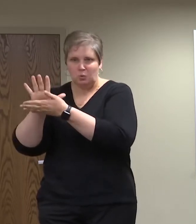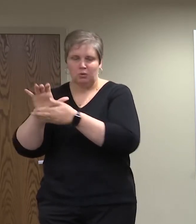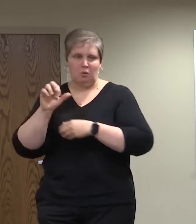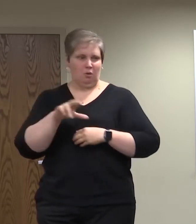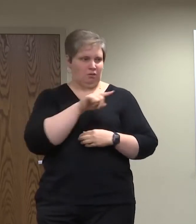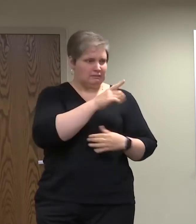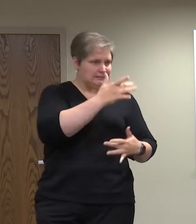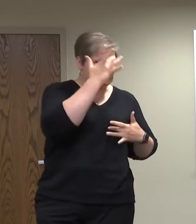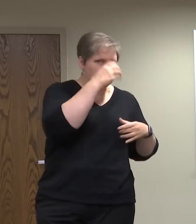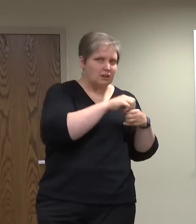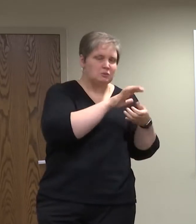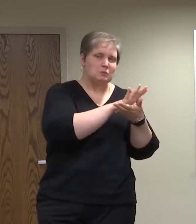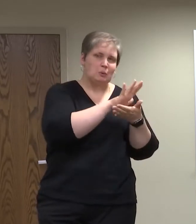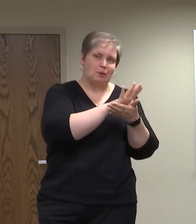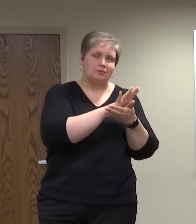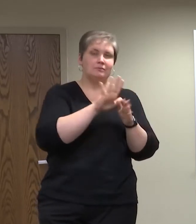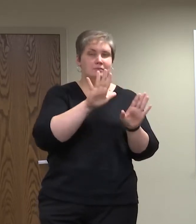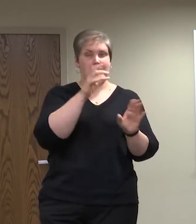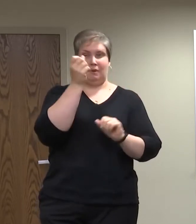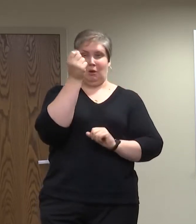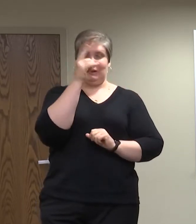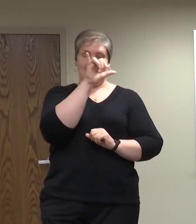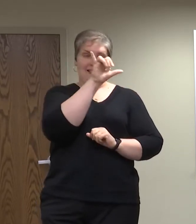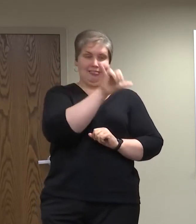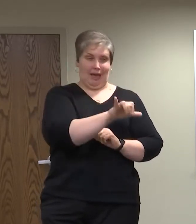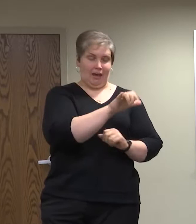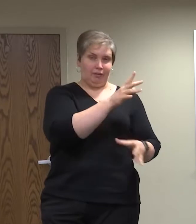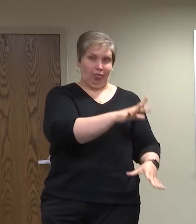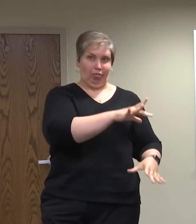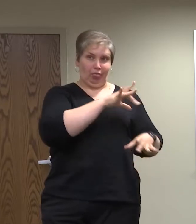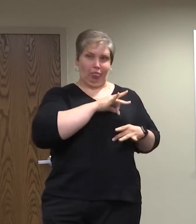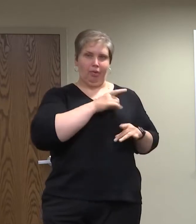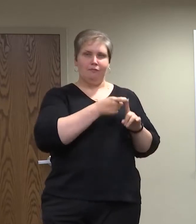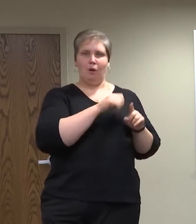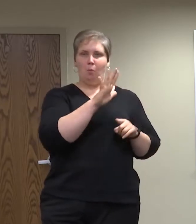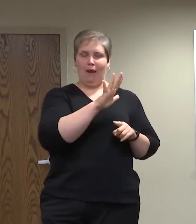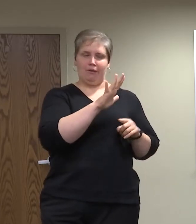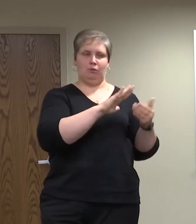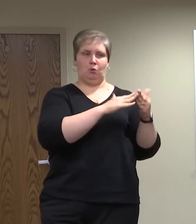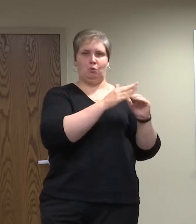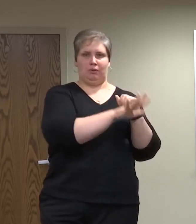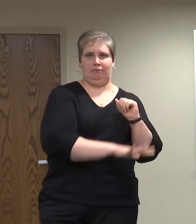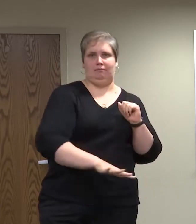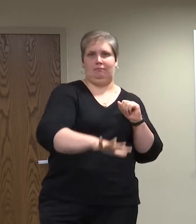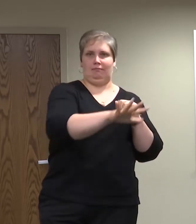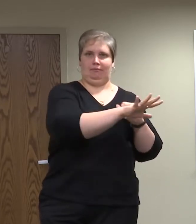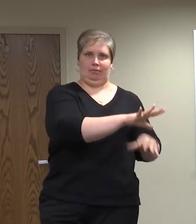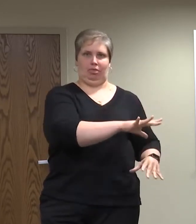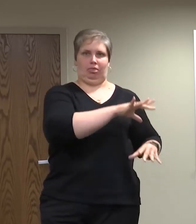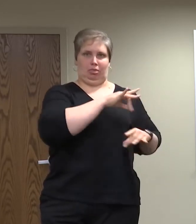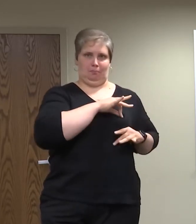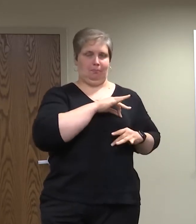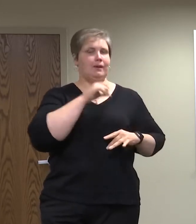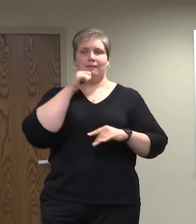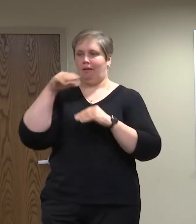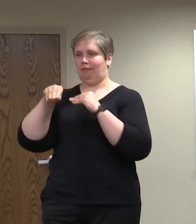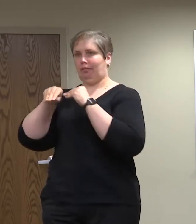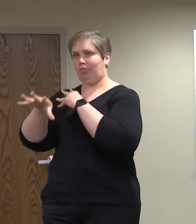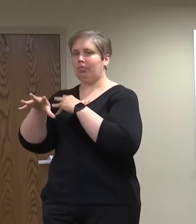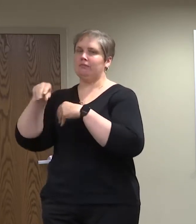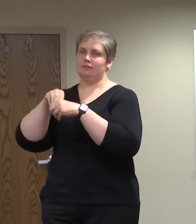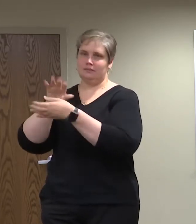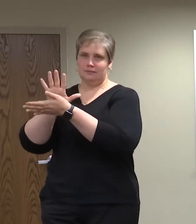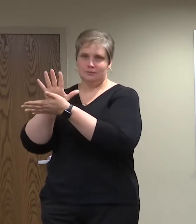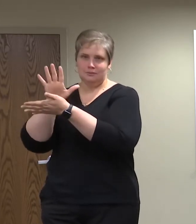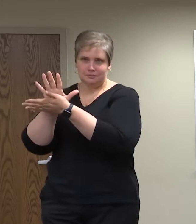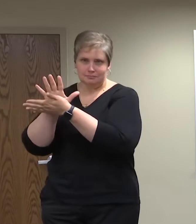have been acquired in the community and not in the schools. So we continue to work with the schools to do contact tracing through a